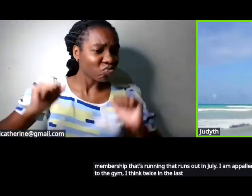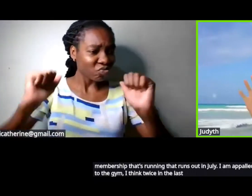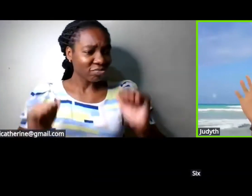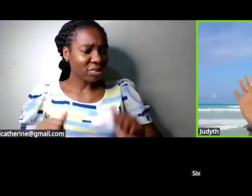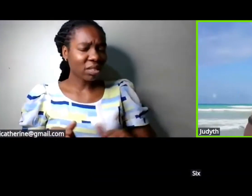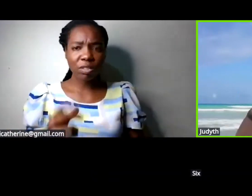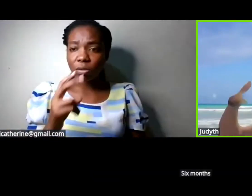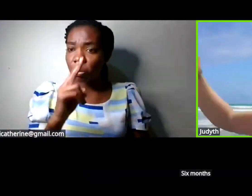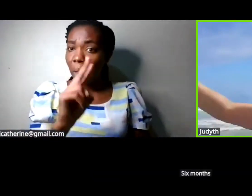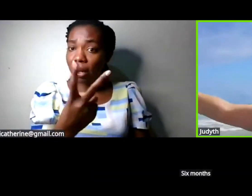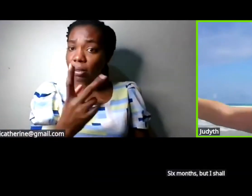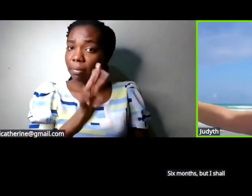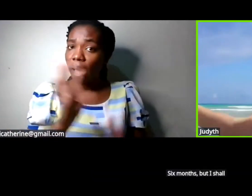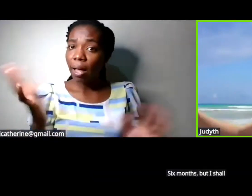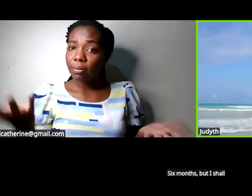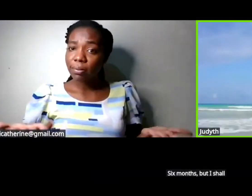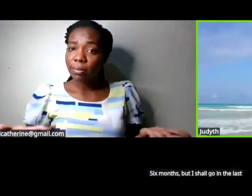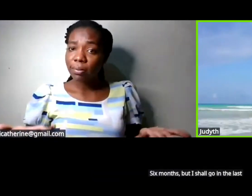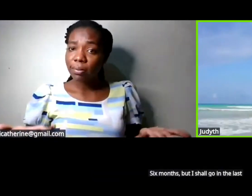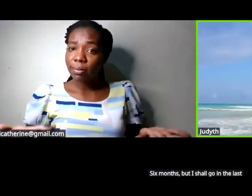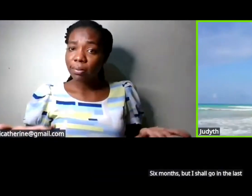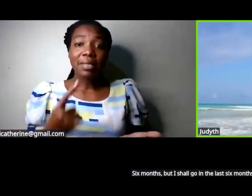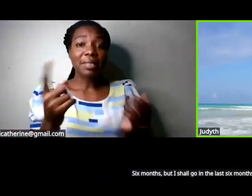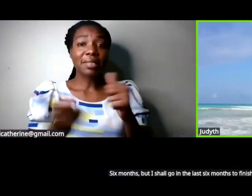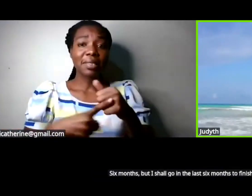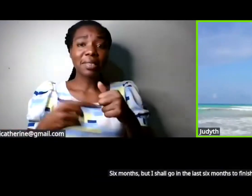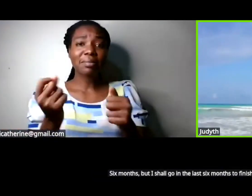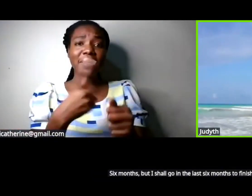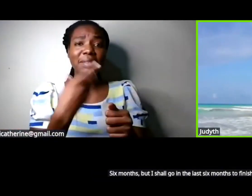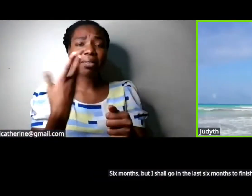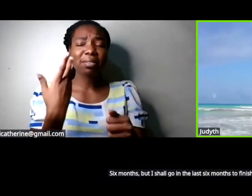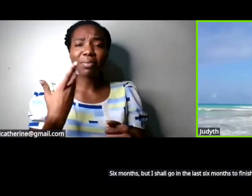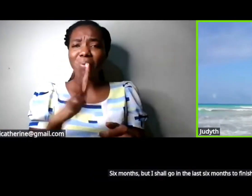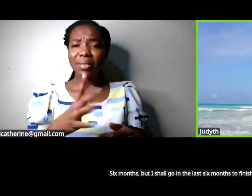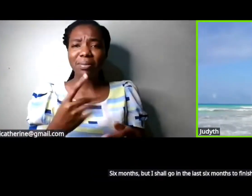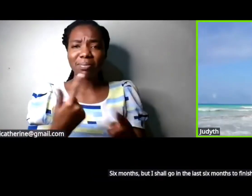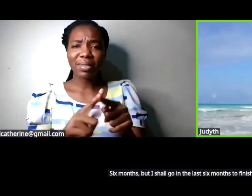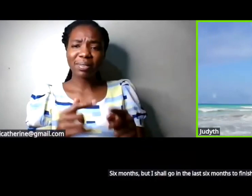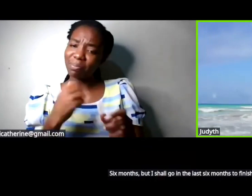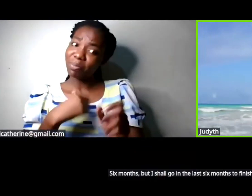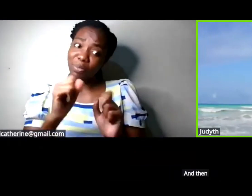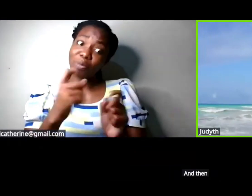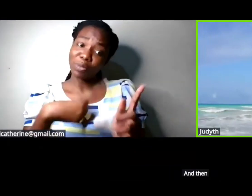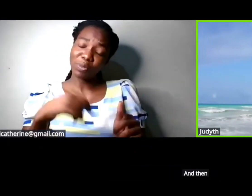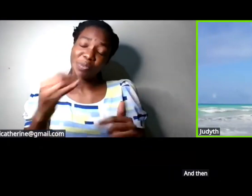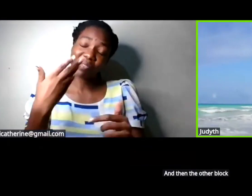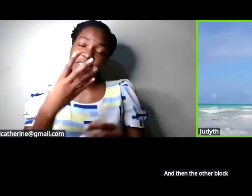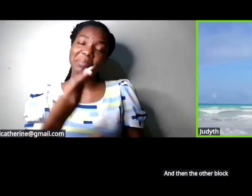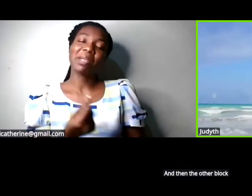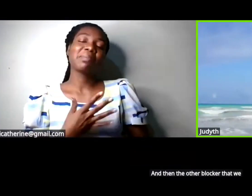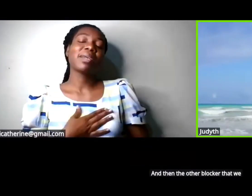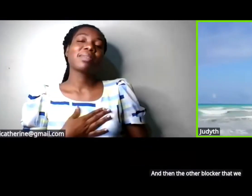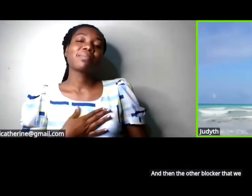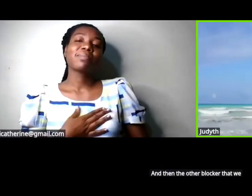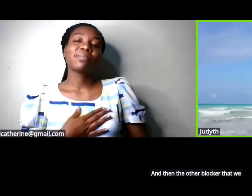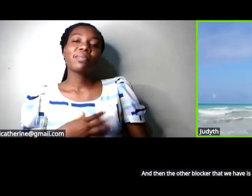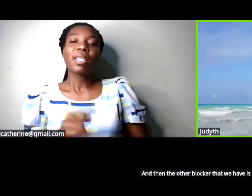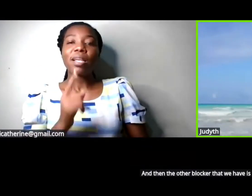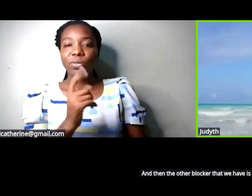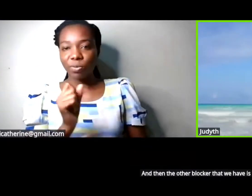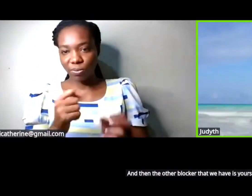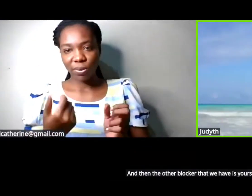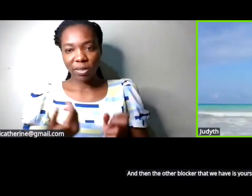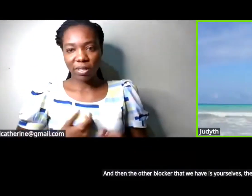But I shall go in the last 6 months to finish my money. And then the other blocker that we have is yourselves, the professionals,